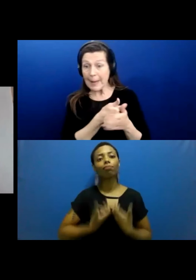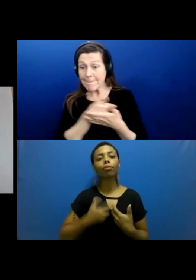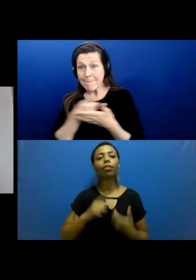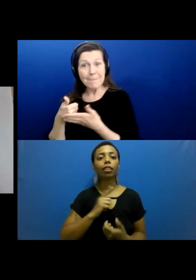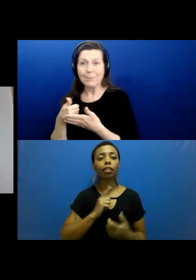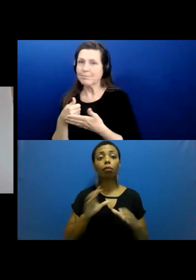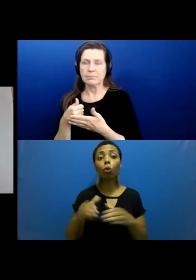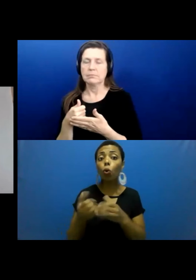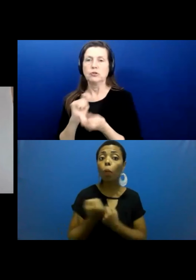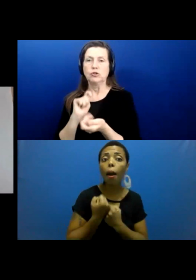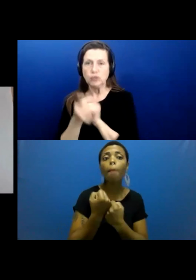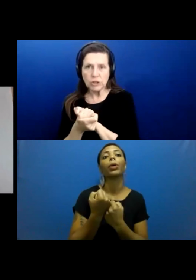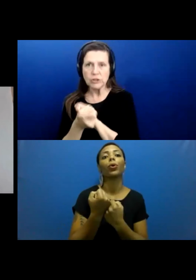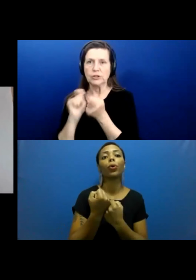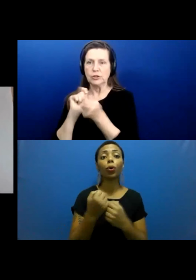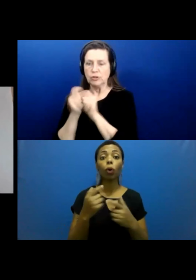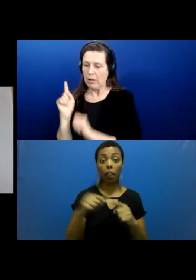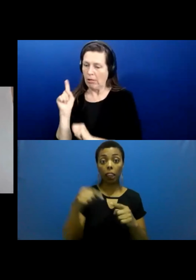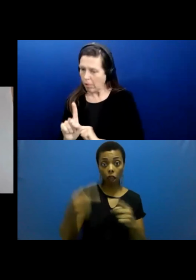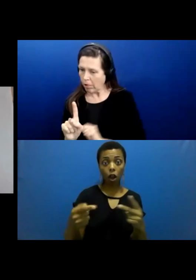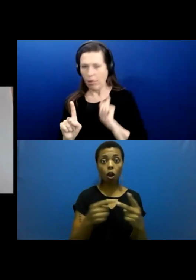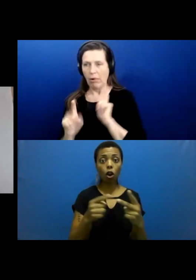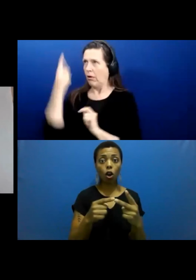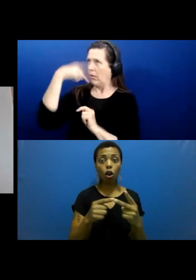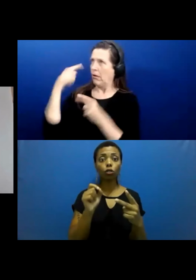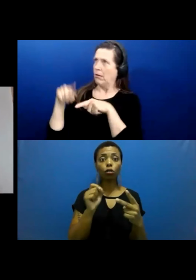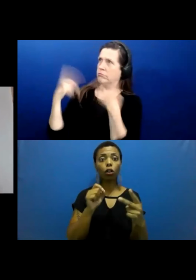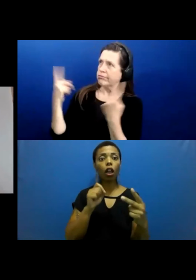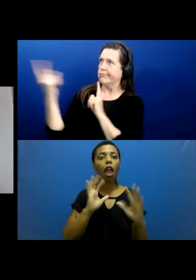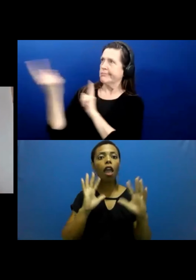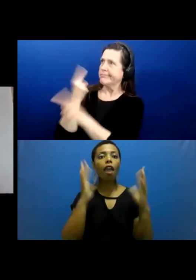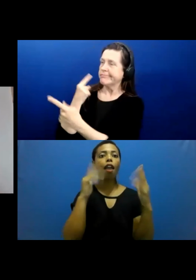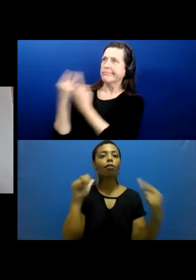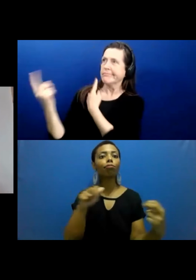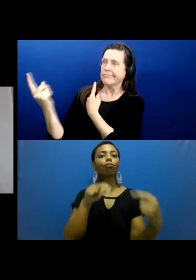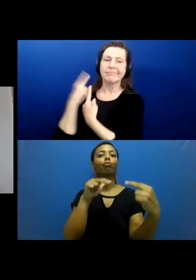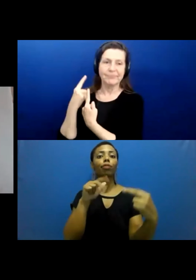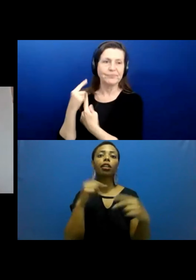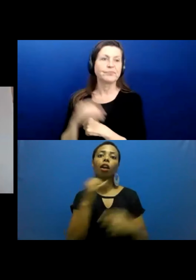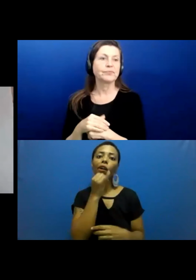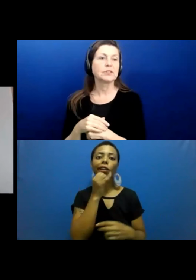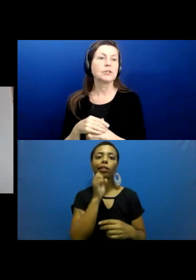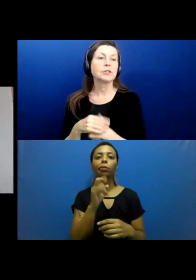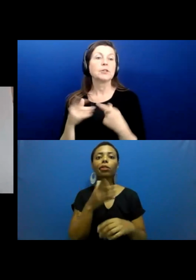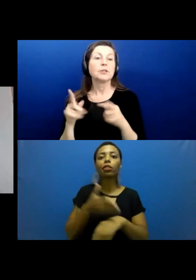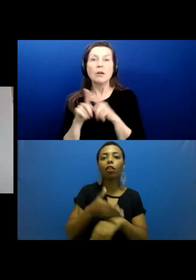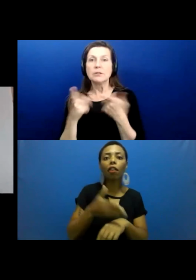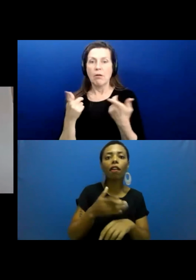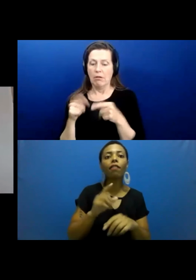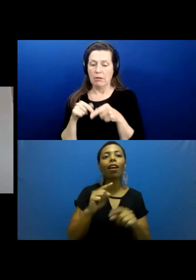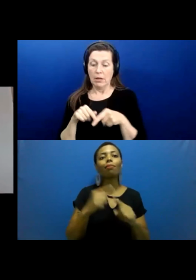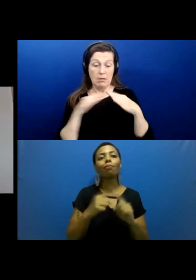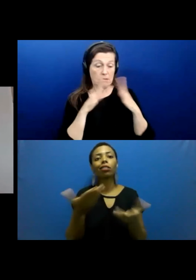and face-to-face events. This is where the events take place and the distance that people might have to travel to get to